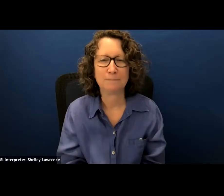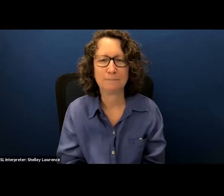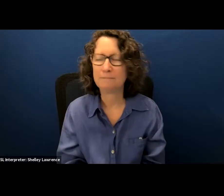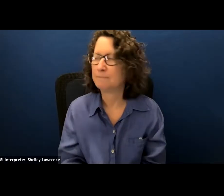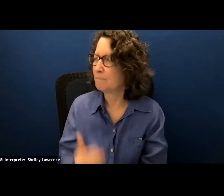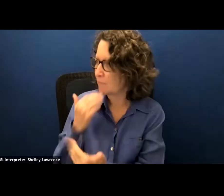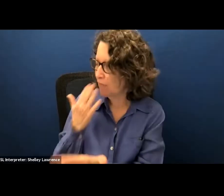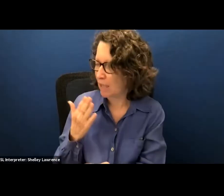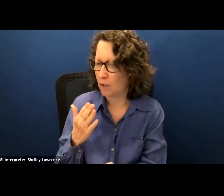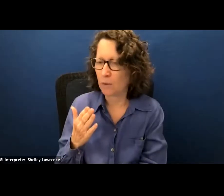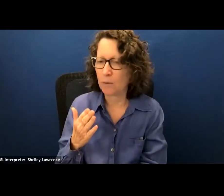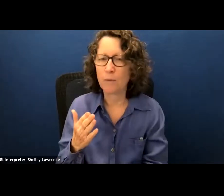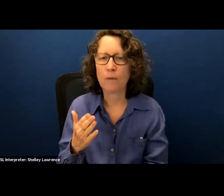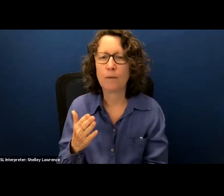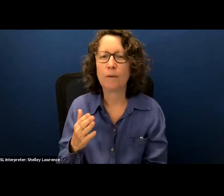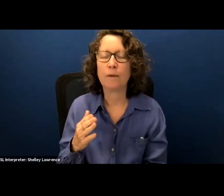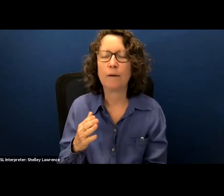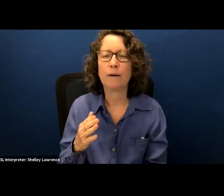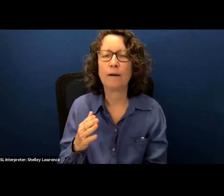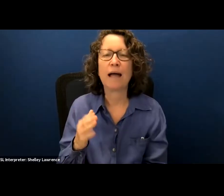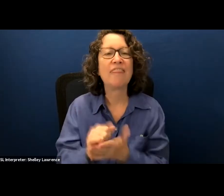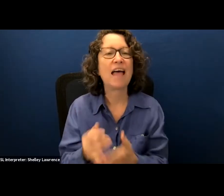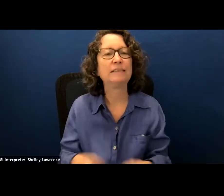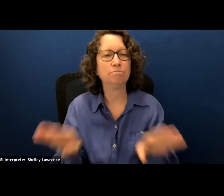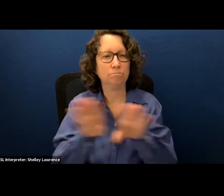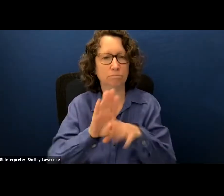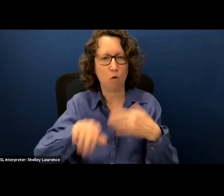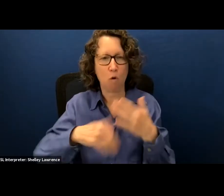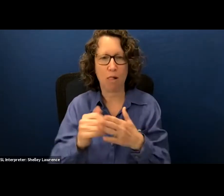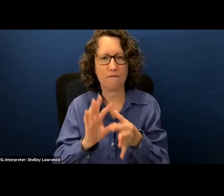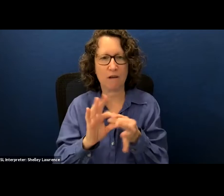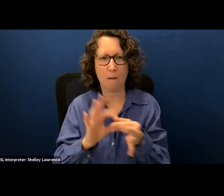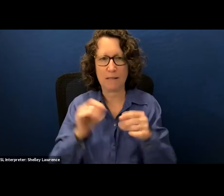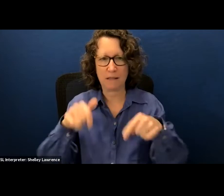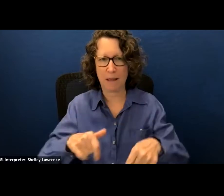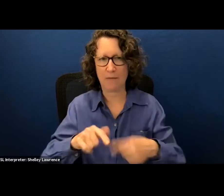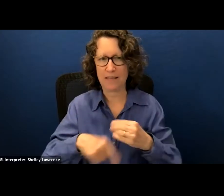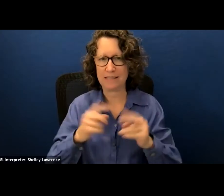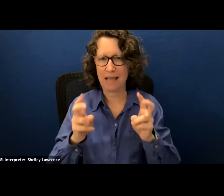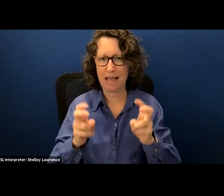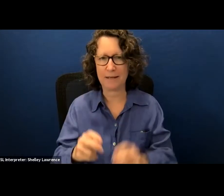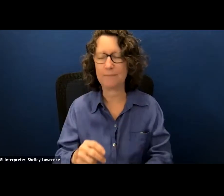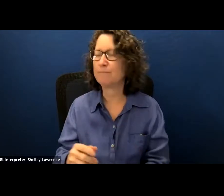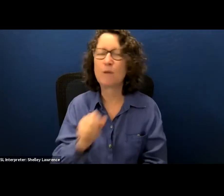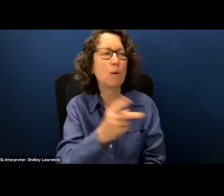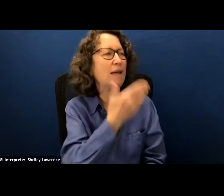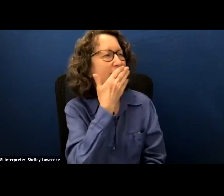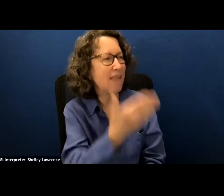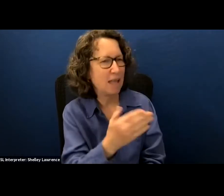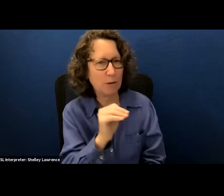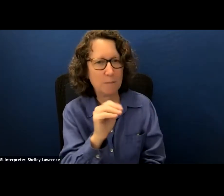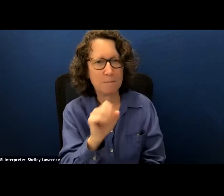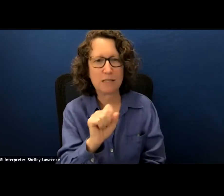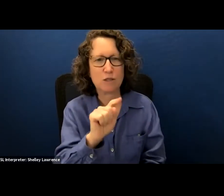Thank you. And President Munoz, that concludes public comment on this item. Okay, thank you, Ms. Trujillo.